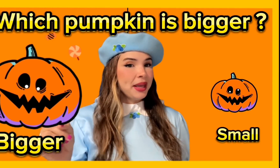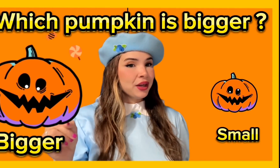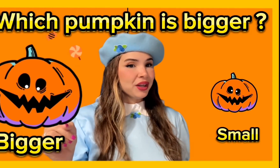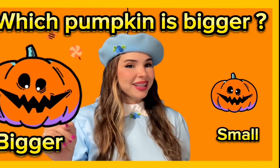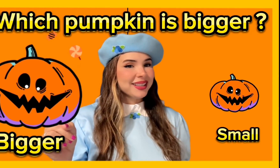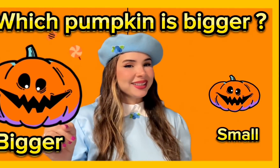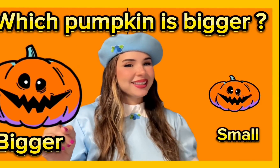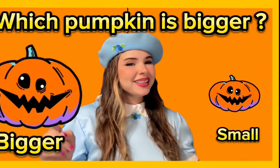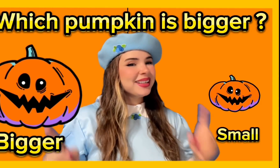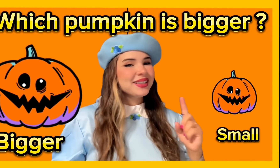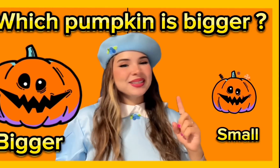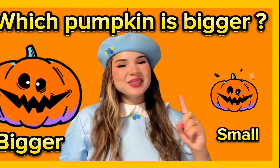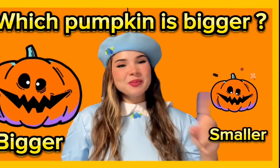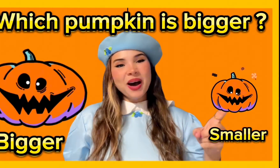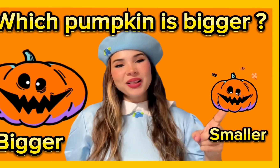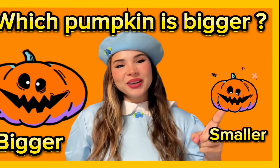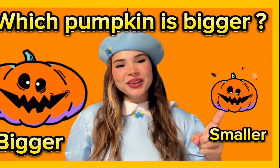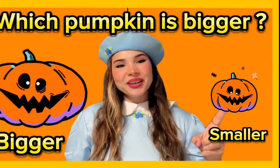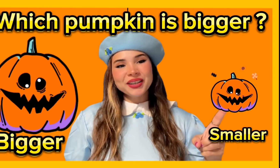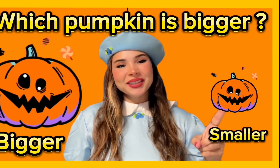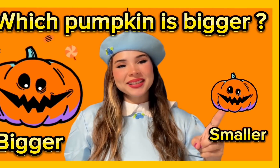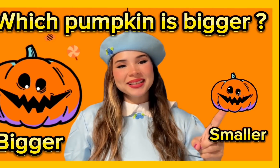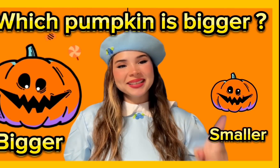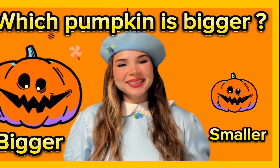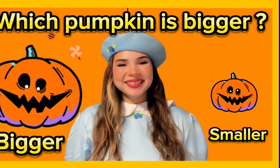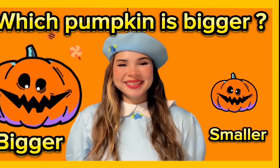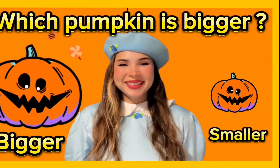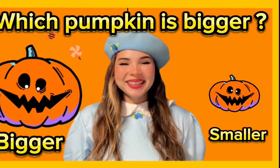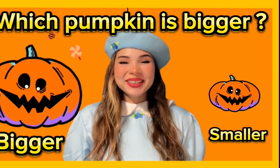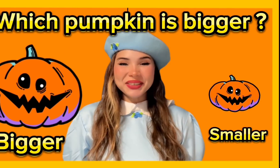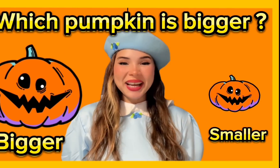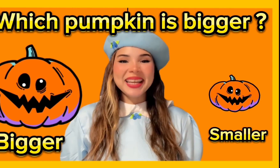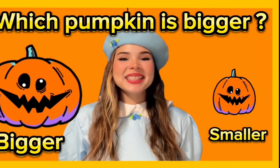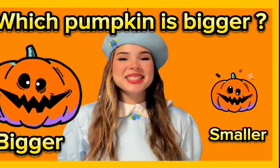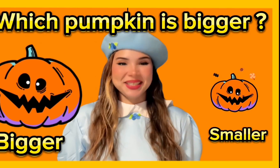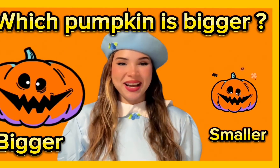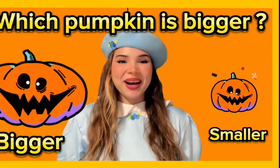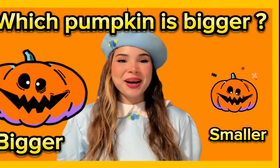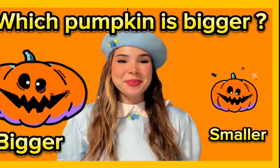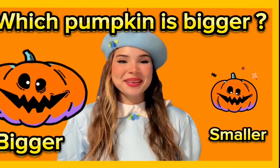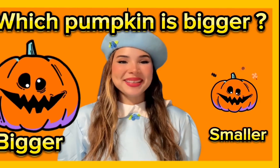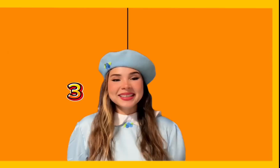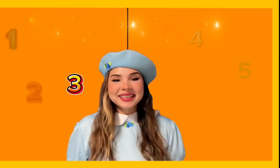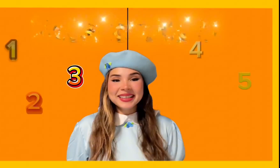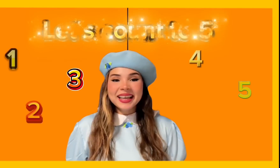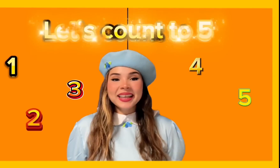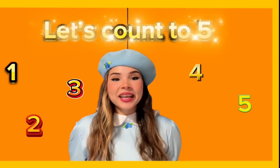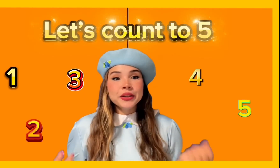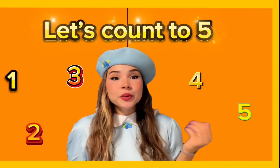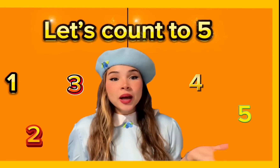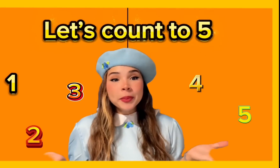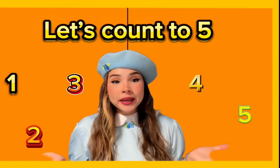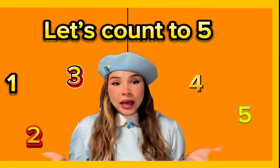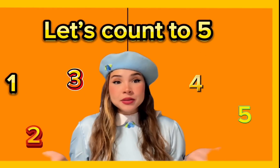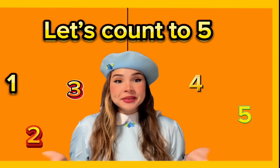Bigger, smaller. Great job. Can you help me count to